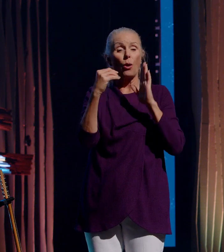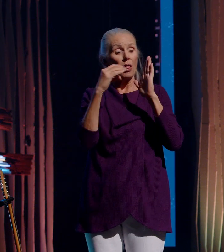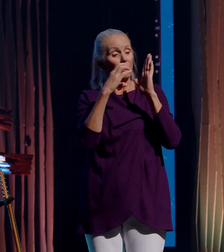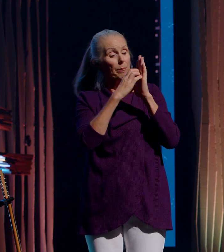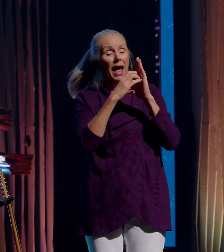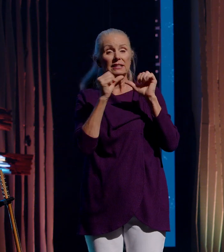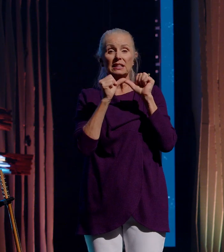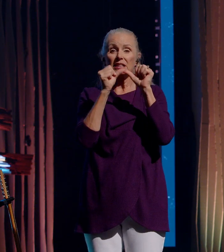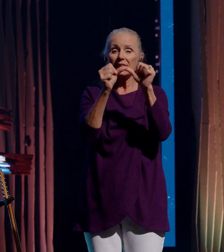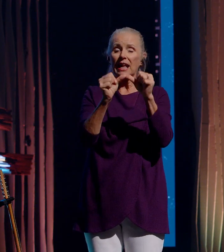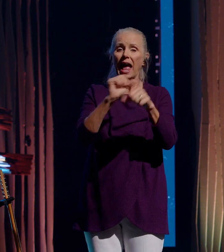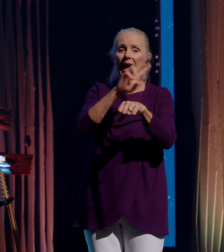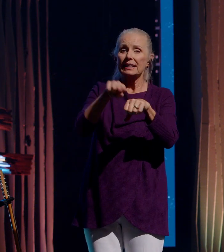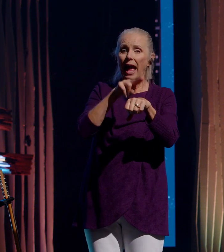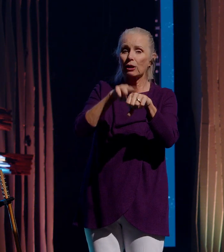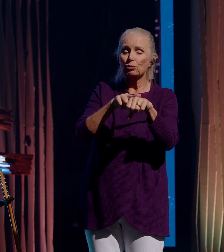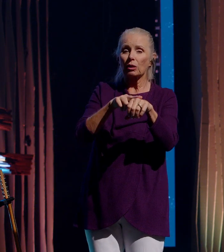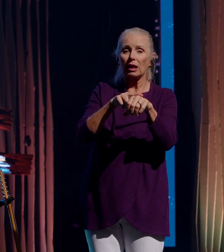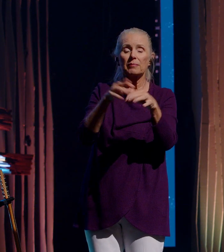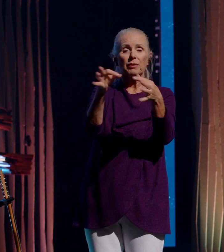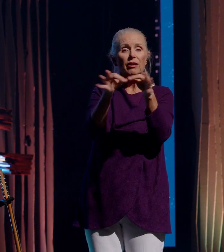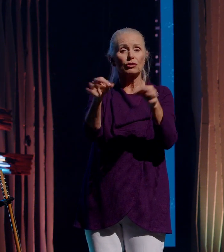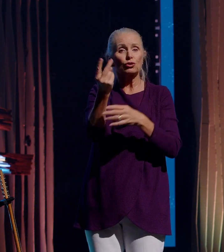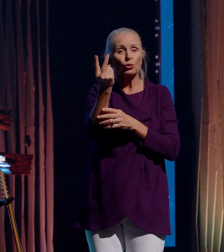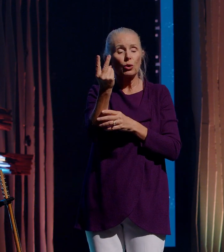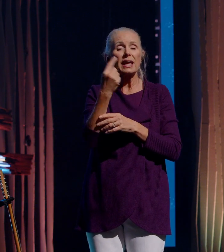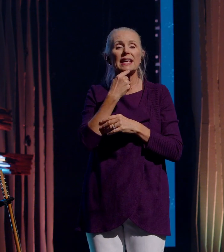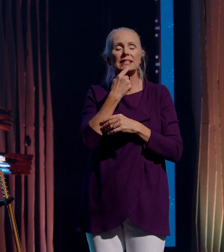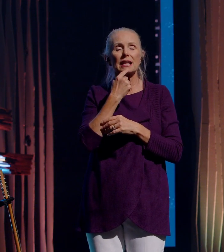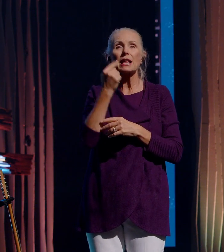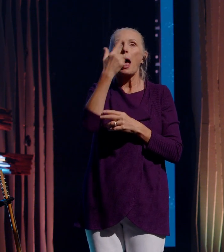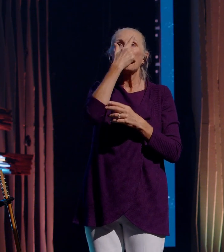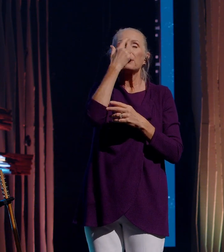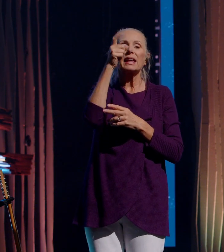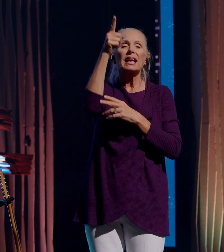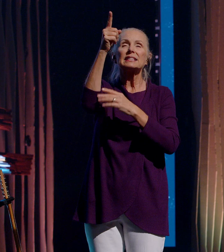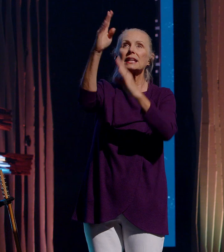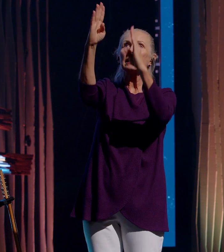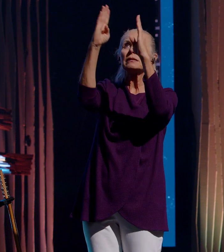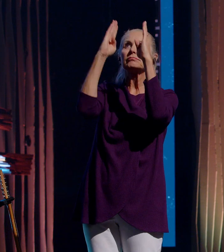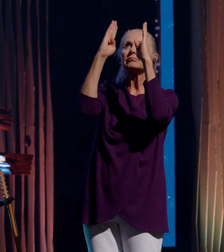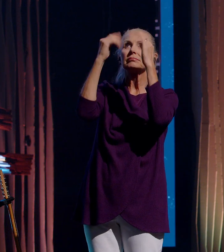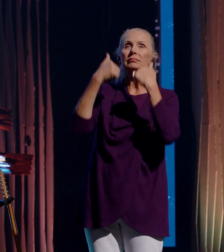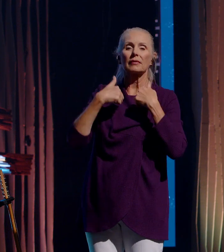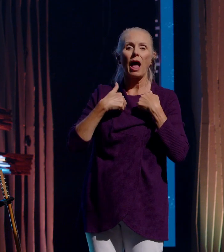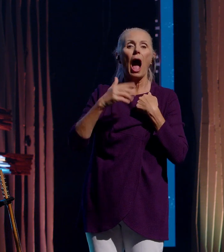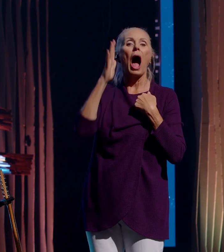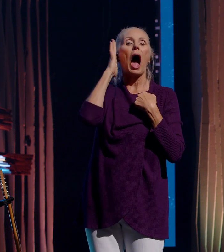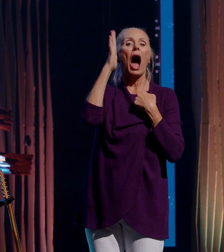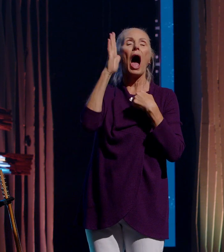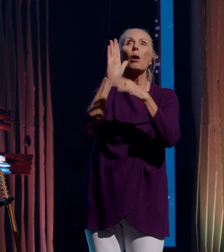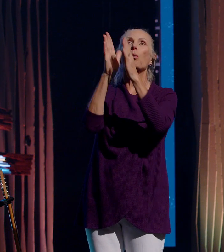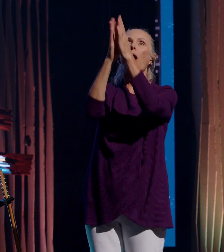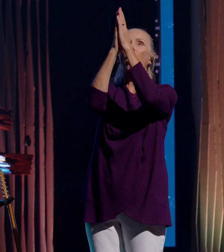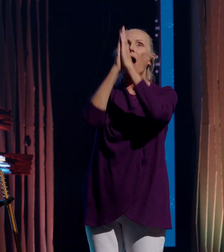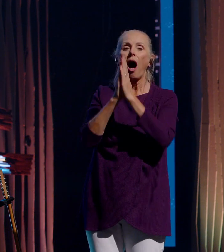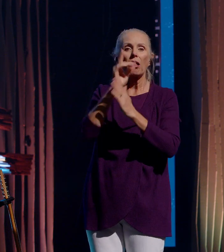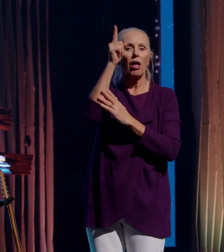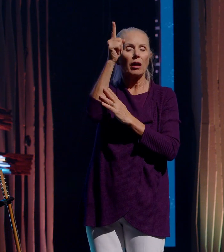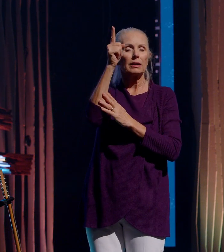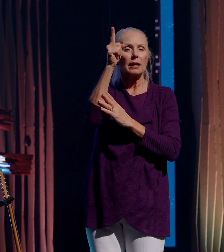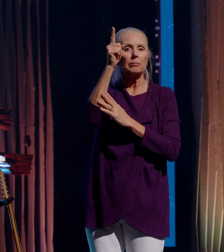continues on naturally into verse 2, and the psalmist says, because he turned his ear to me, I will call on him as long as I